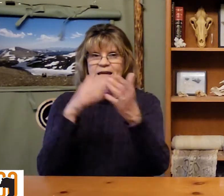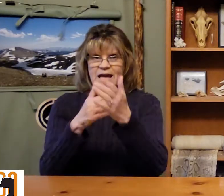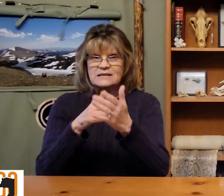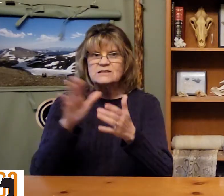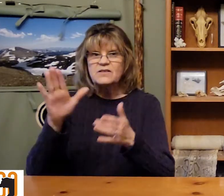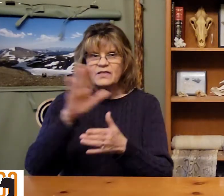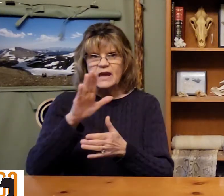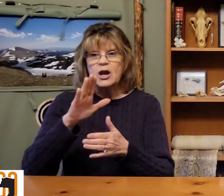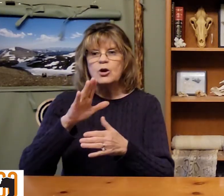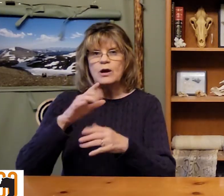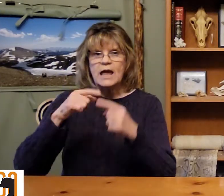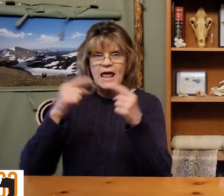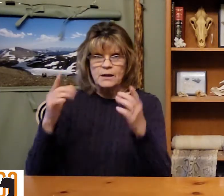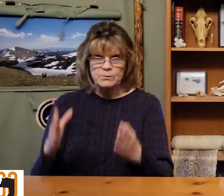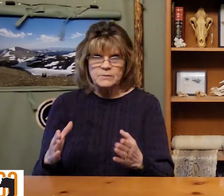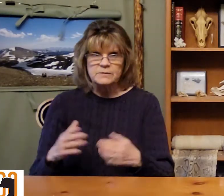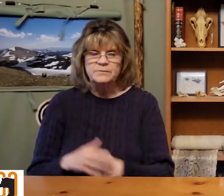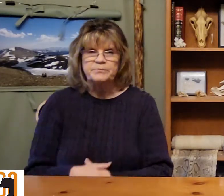predators.